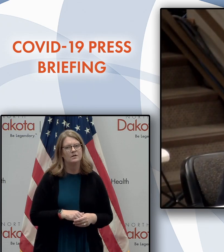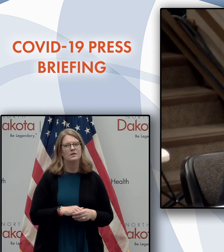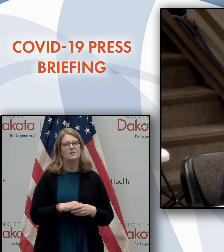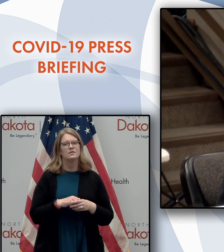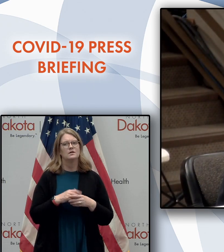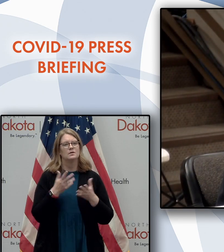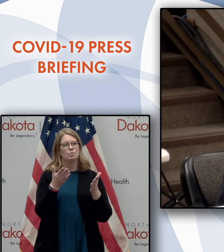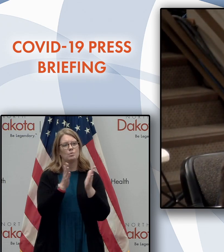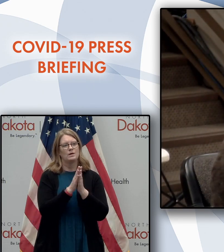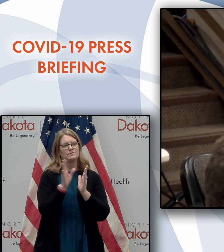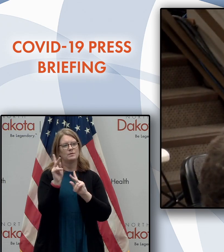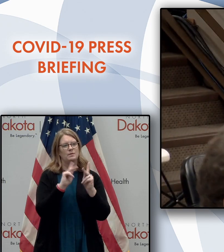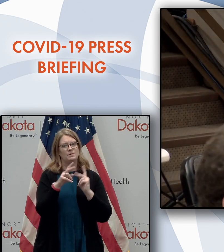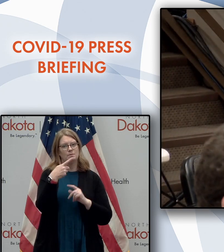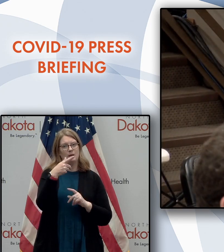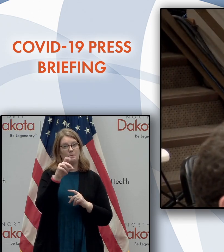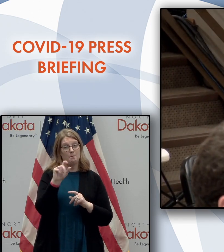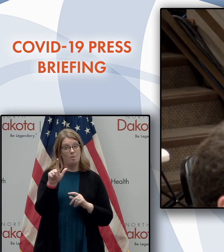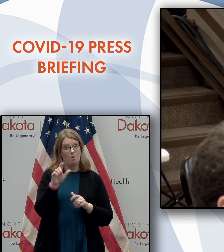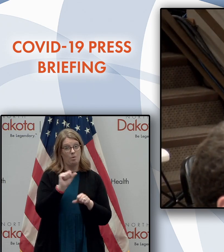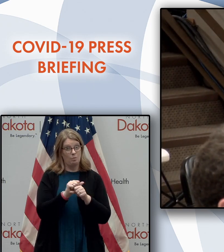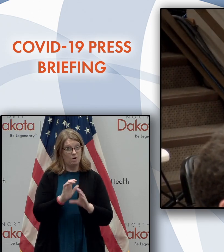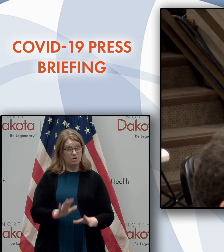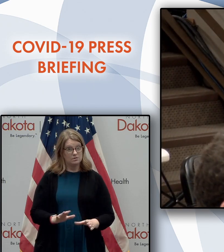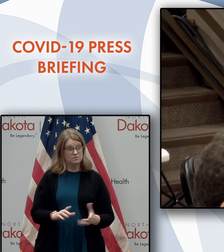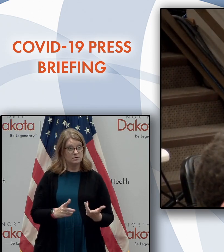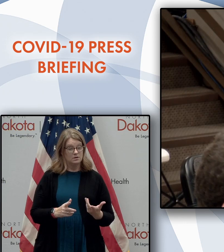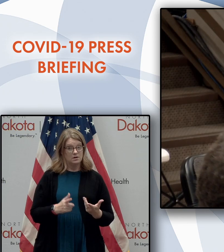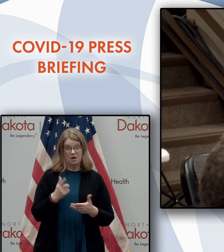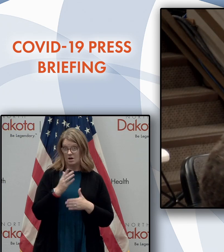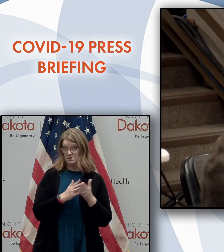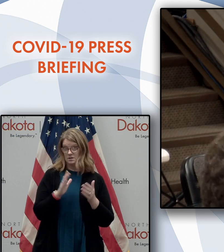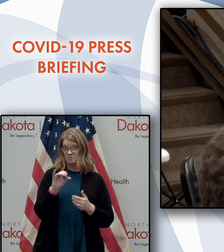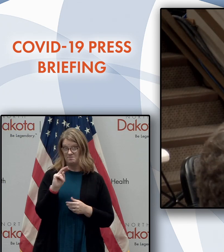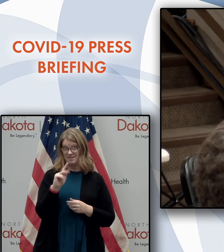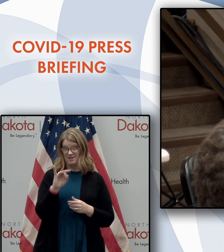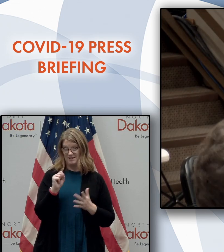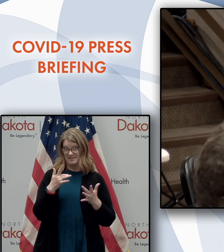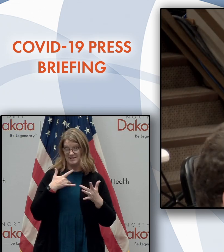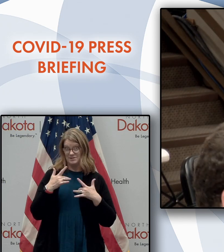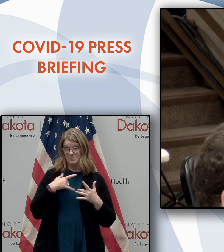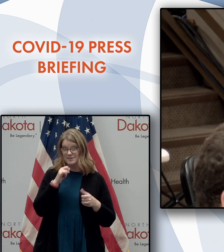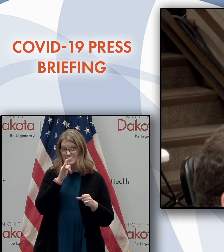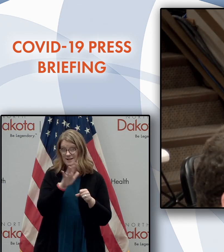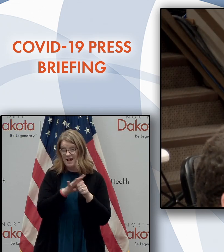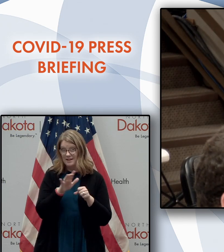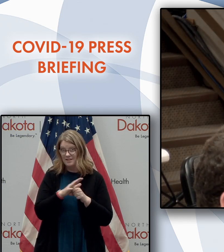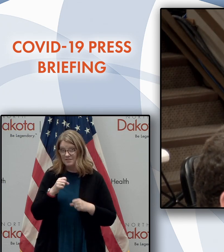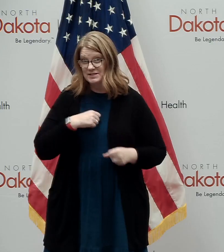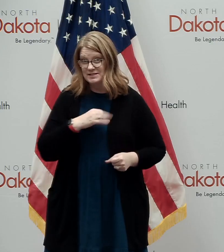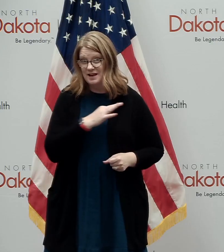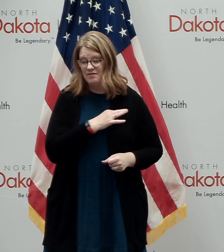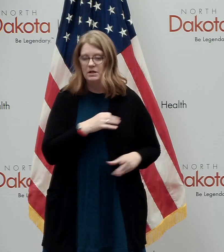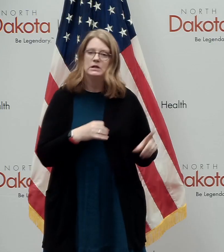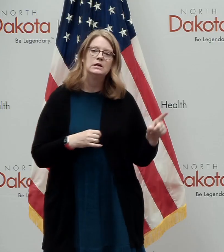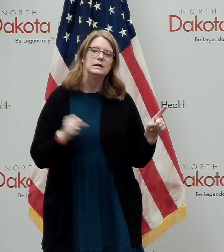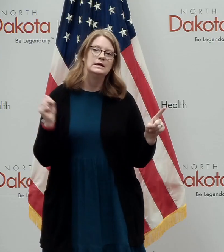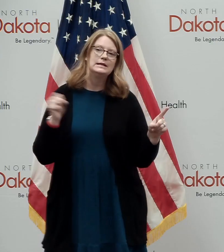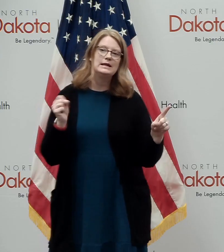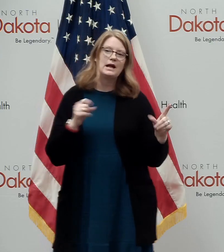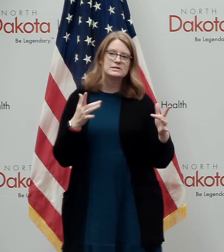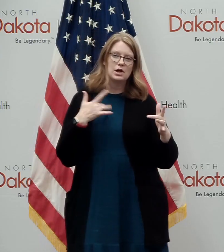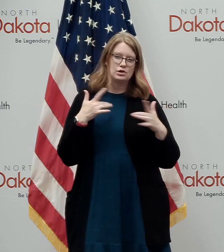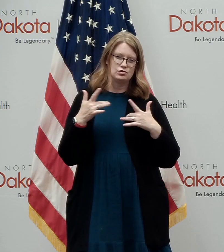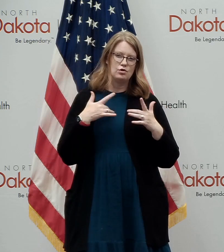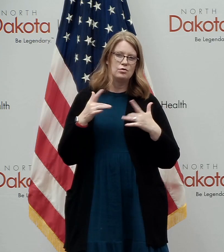workers. Are counties telling you that they're concerned they may not have enough staff? Well, it is a concern, and we want to